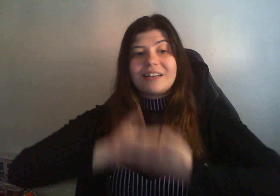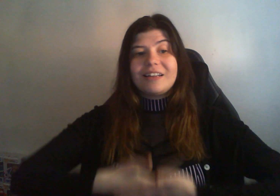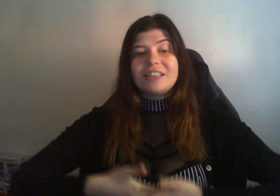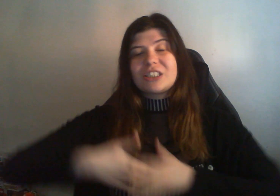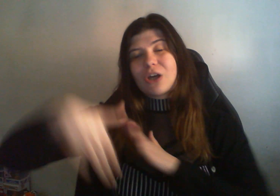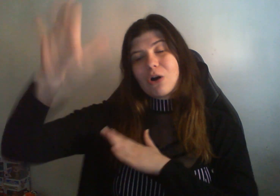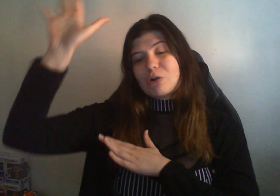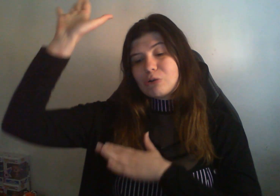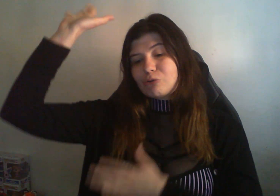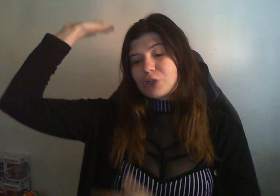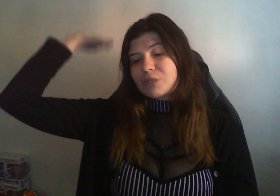darkness goes.